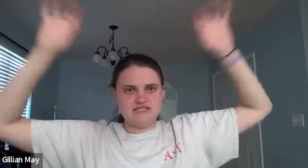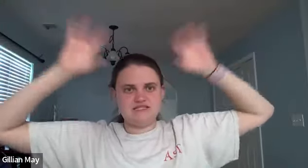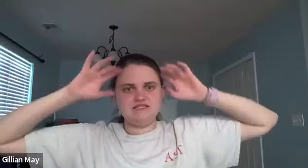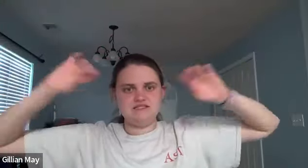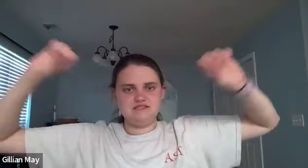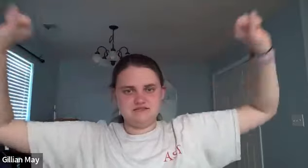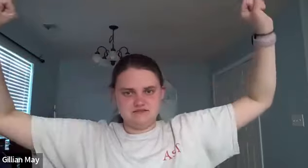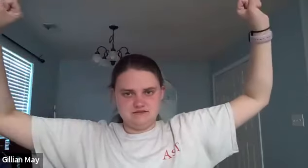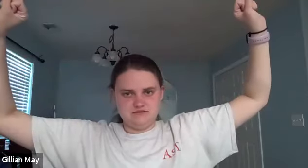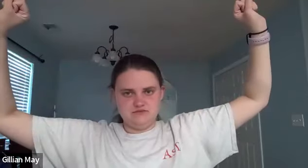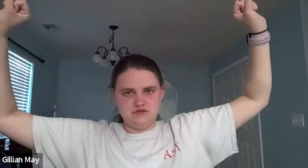President.